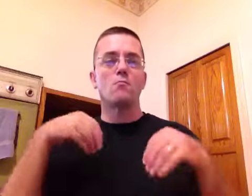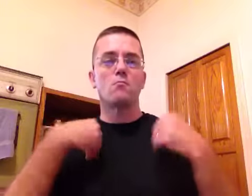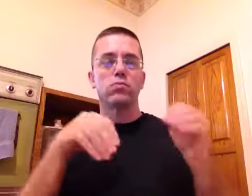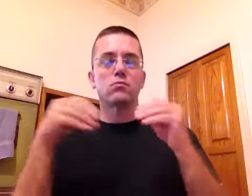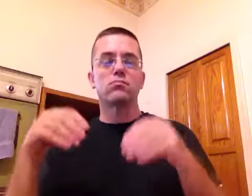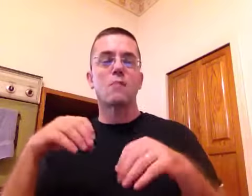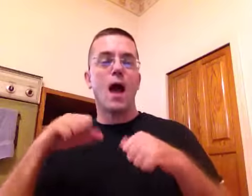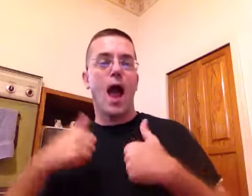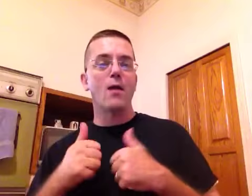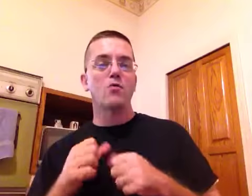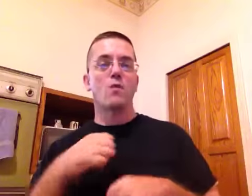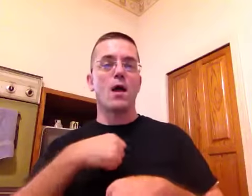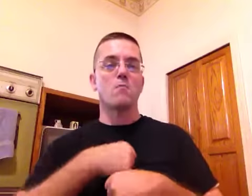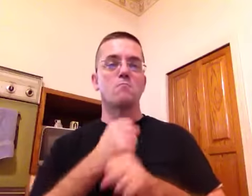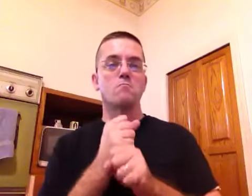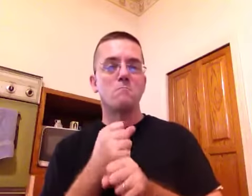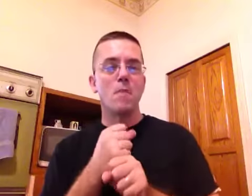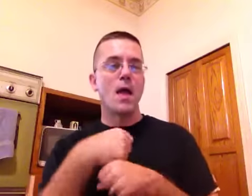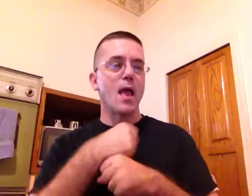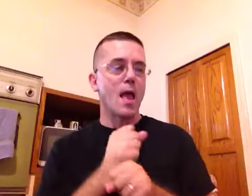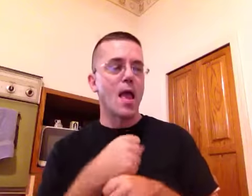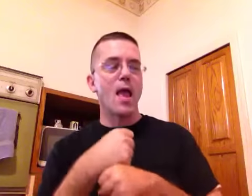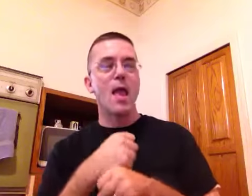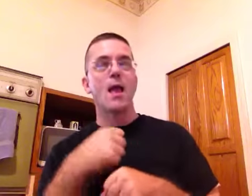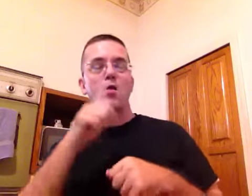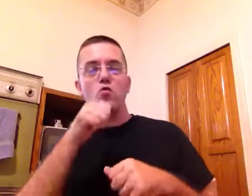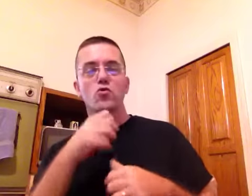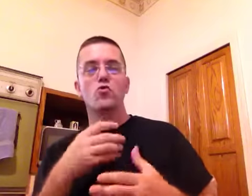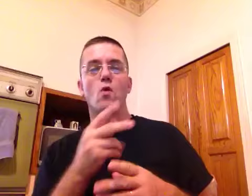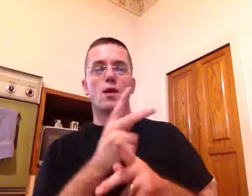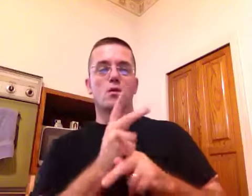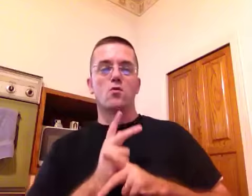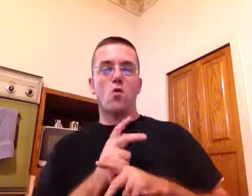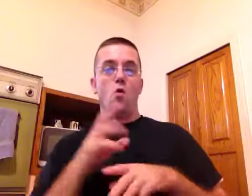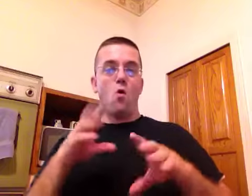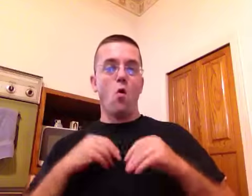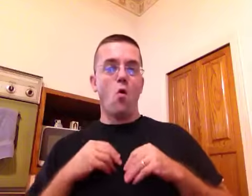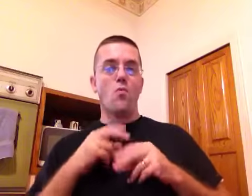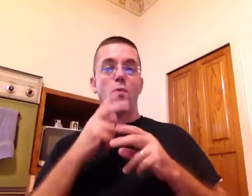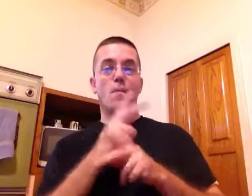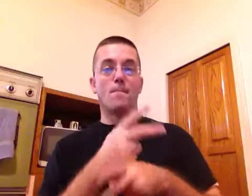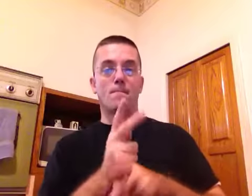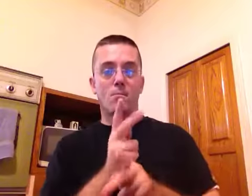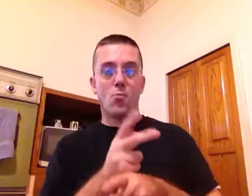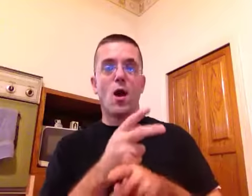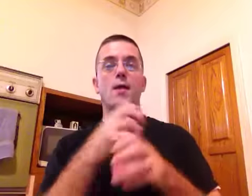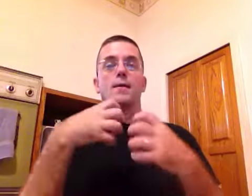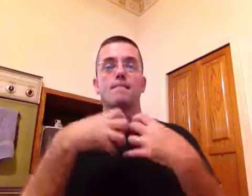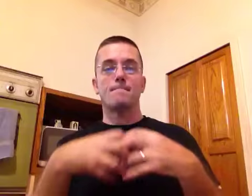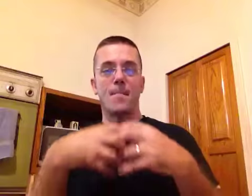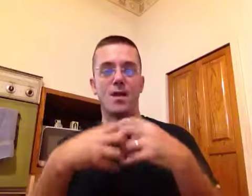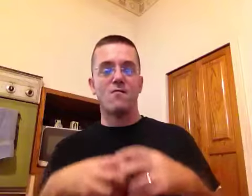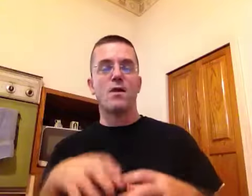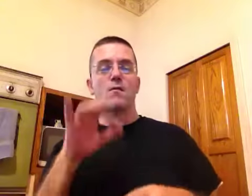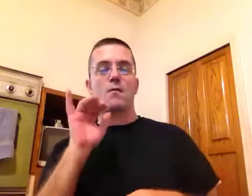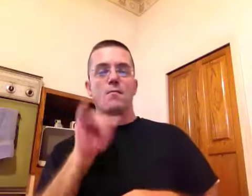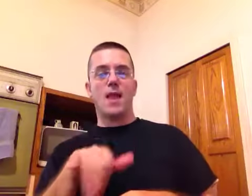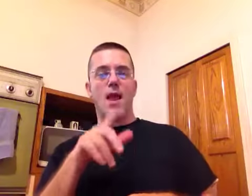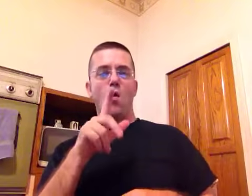produced? Who do you want to own the manufacturing? And what part do you want to have played? Okay. And then once you decide